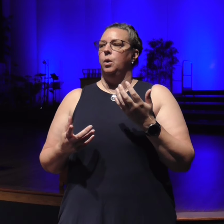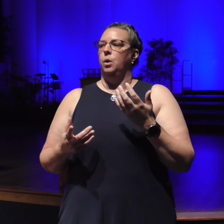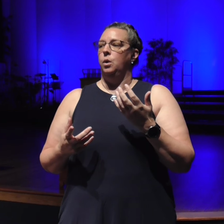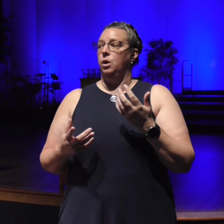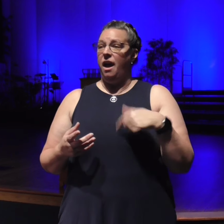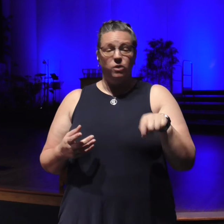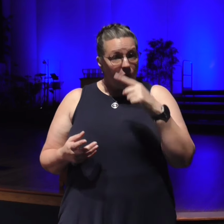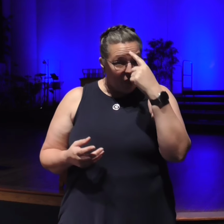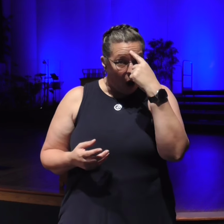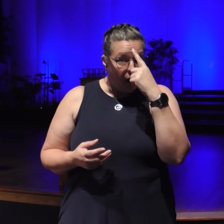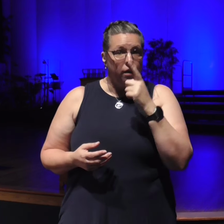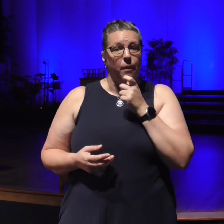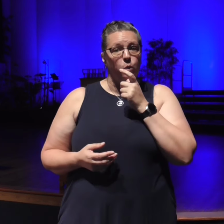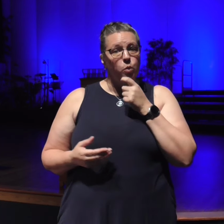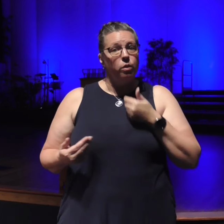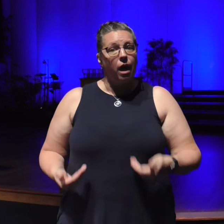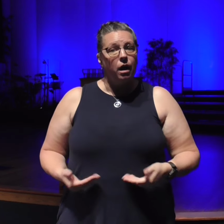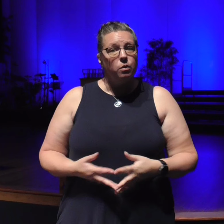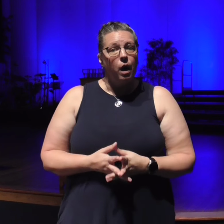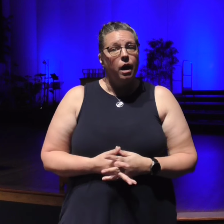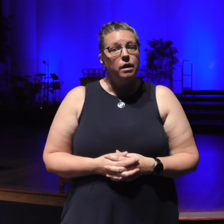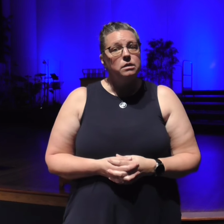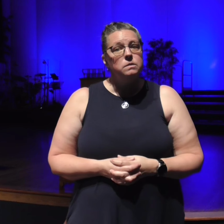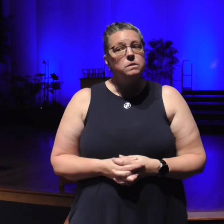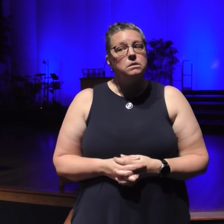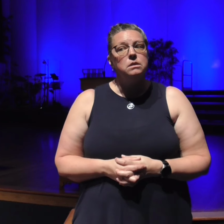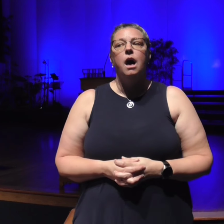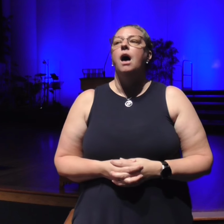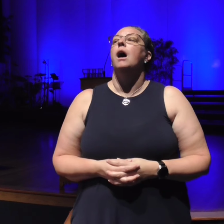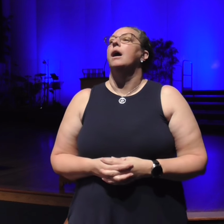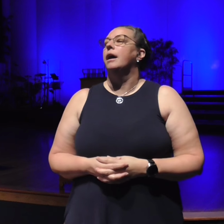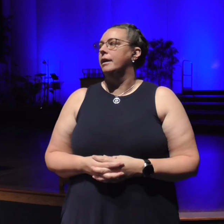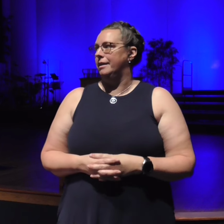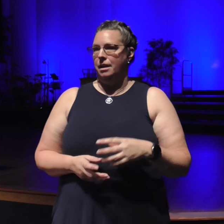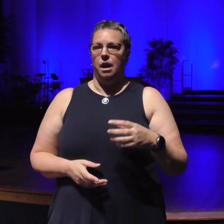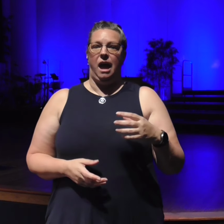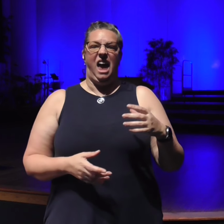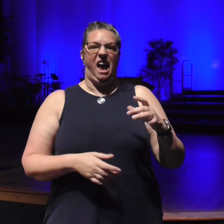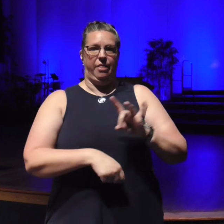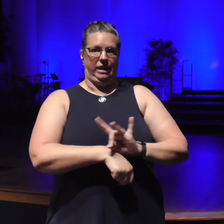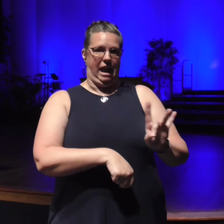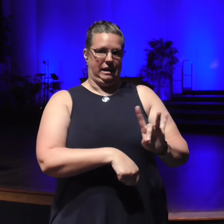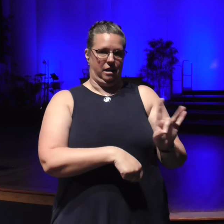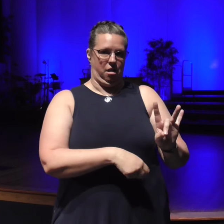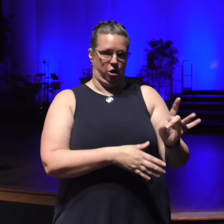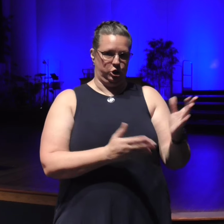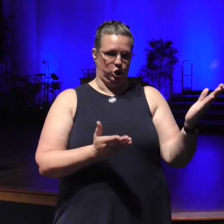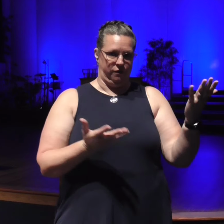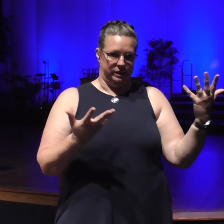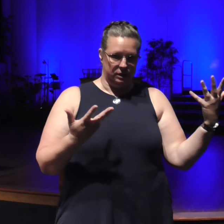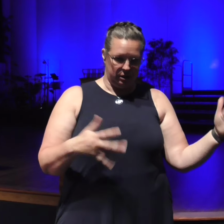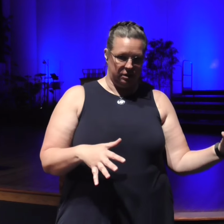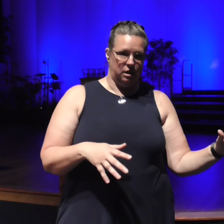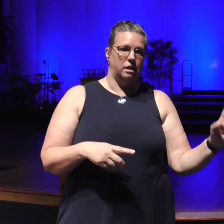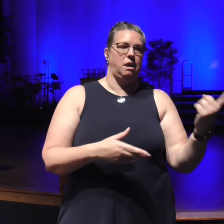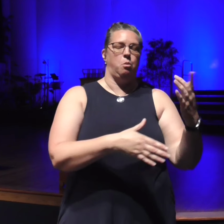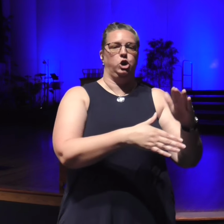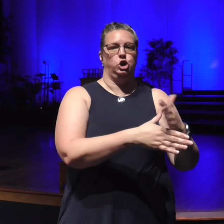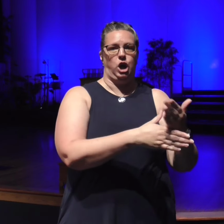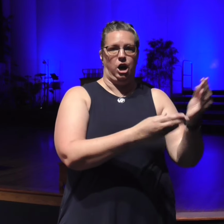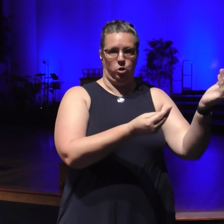Have you ever thought about that? Someone shared with me after 8 o'clock that they had written